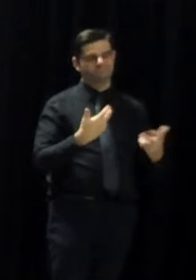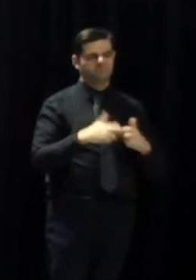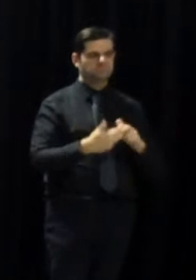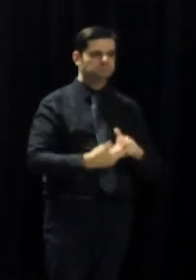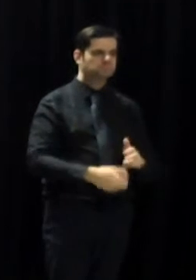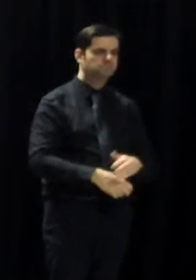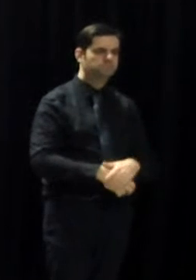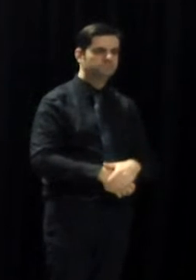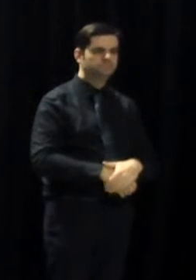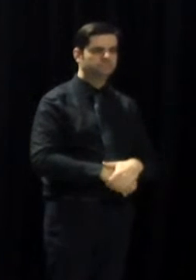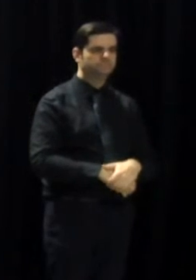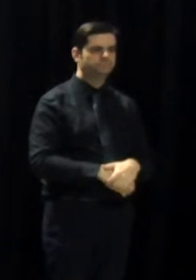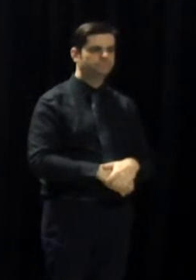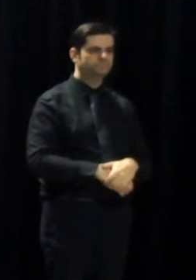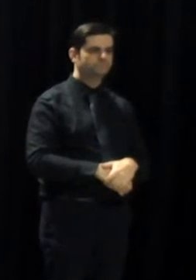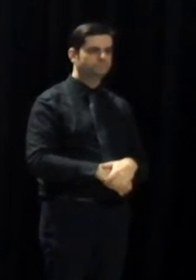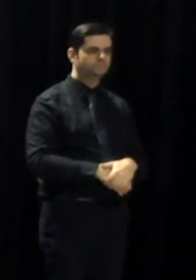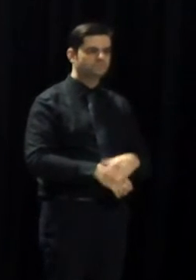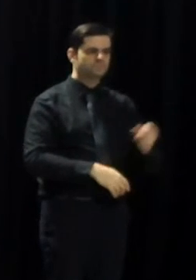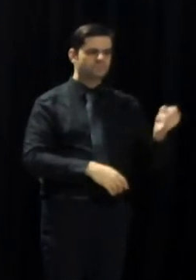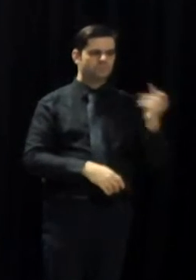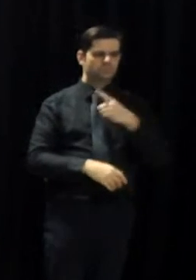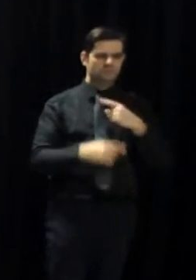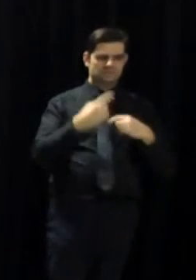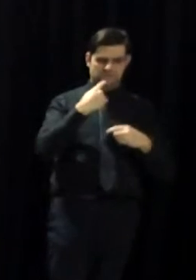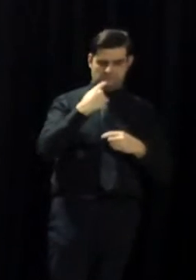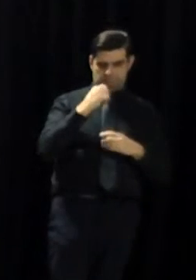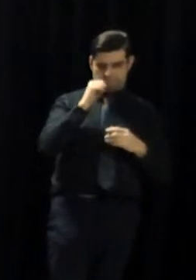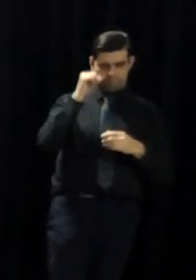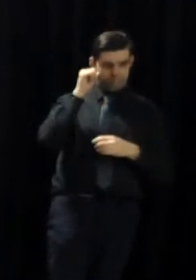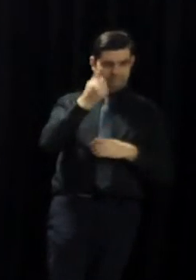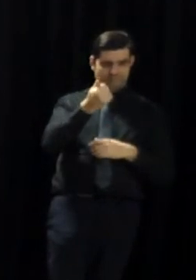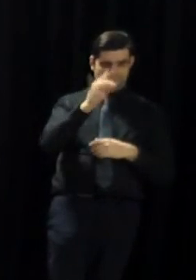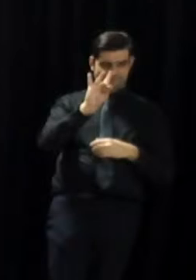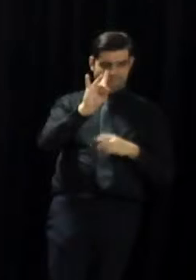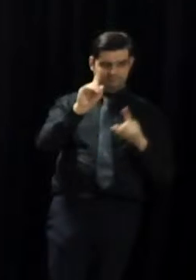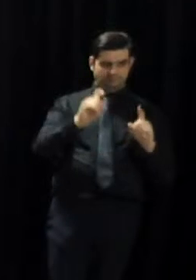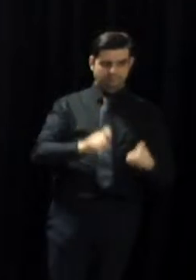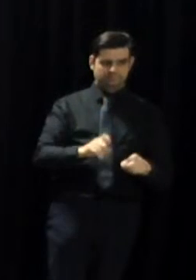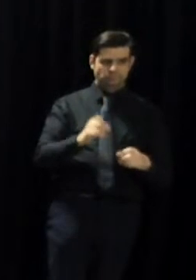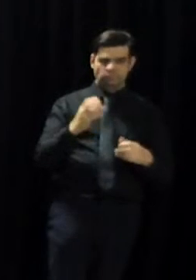yesterday. I think it's I wish I understood it more,